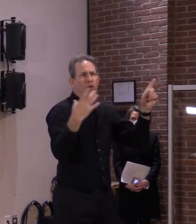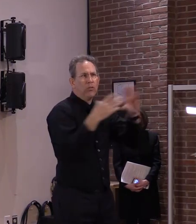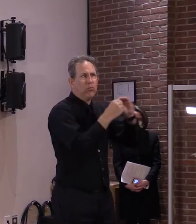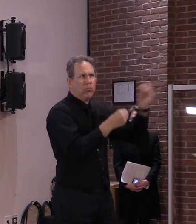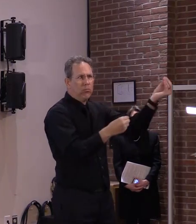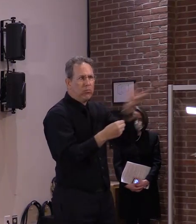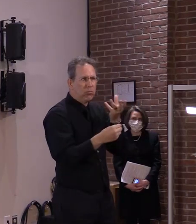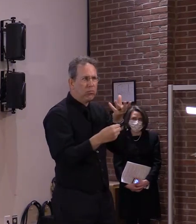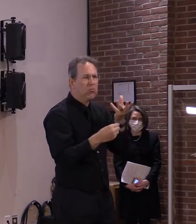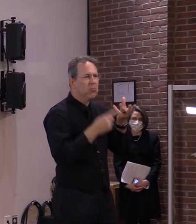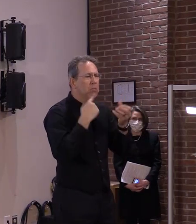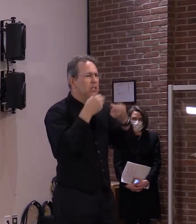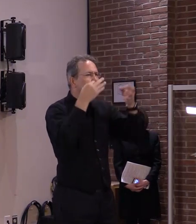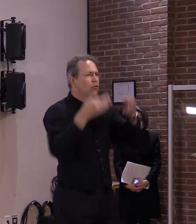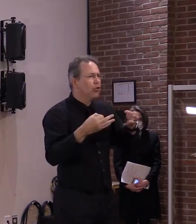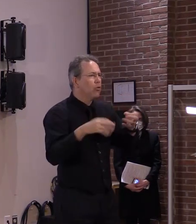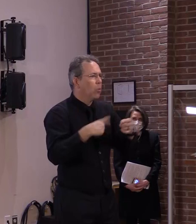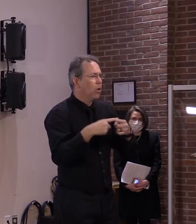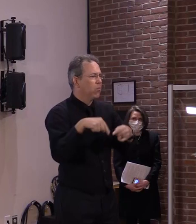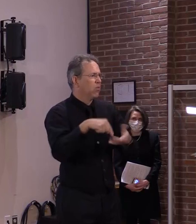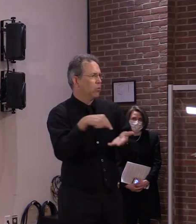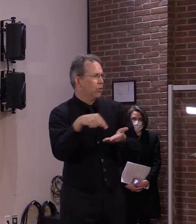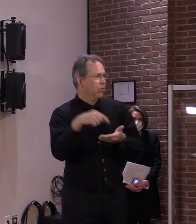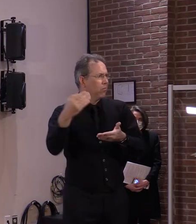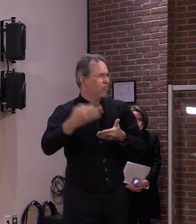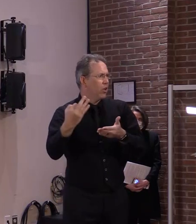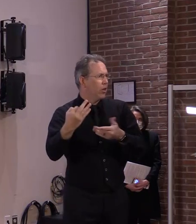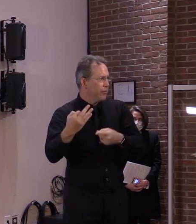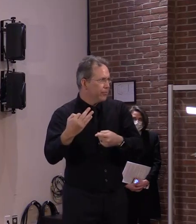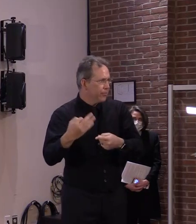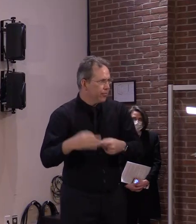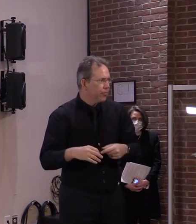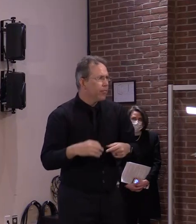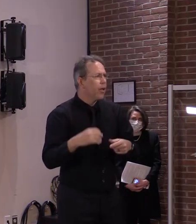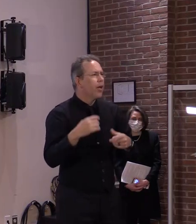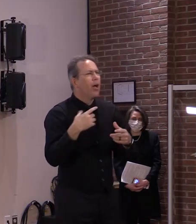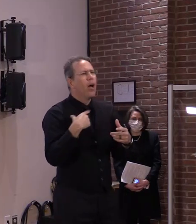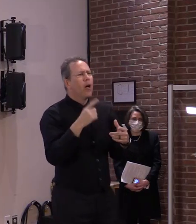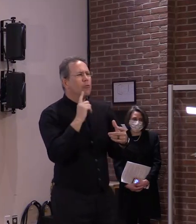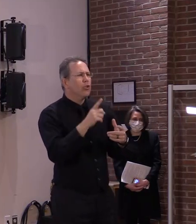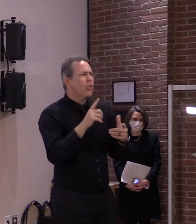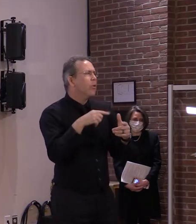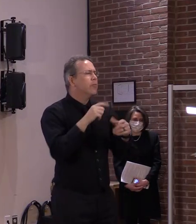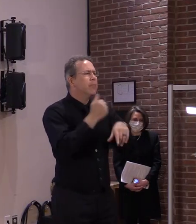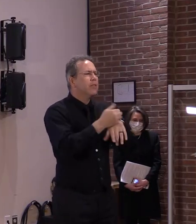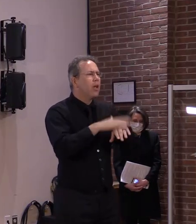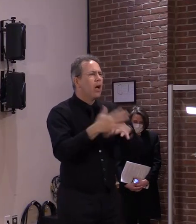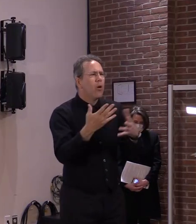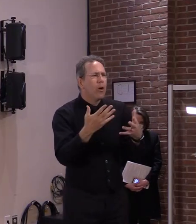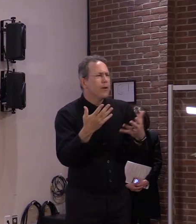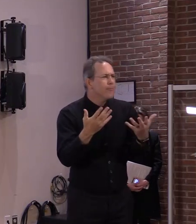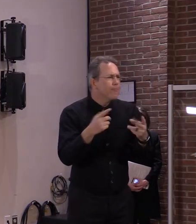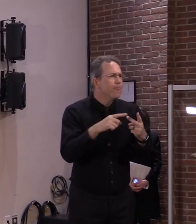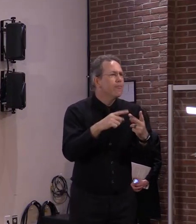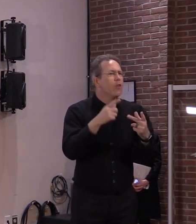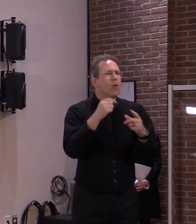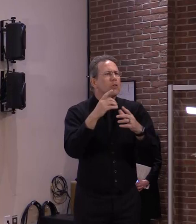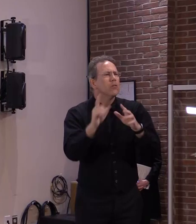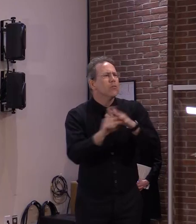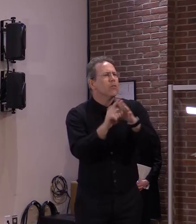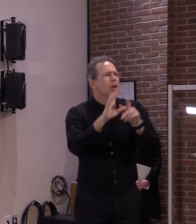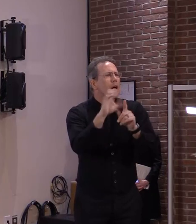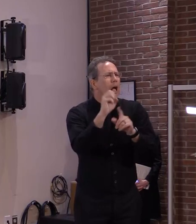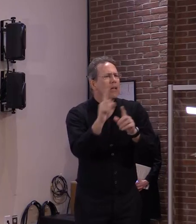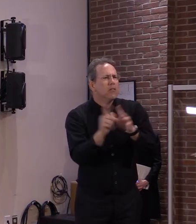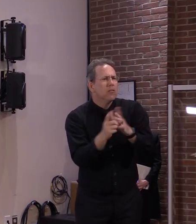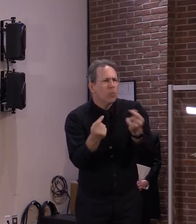that day. I assume they'll make that decision based on the cases they already have, as well as perhaps a few others that have come